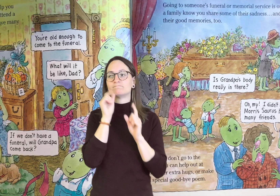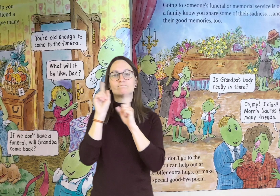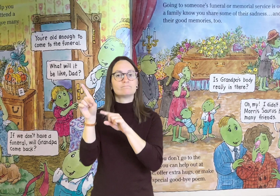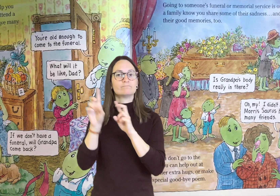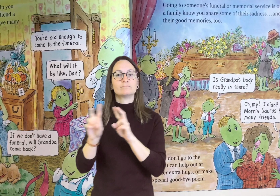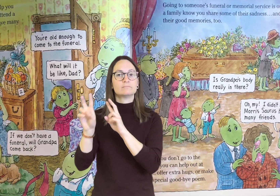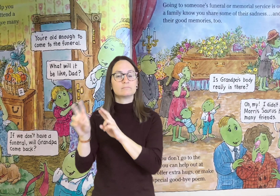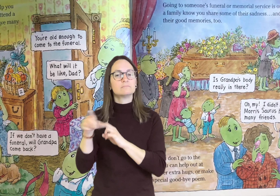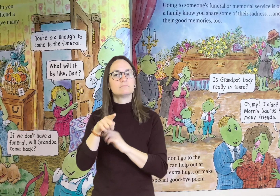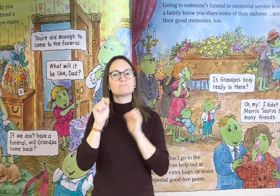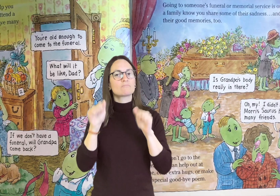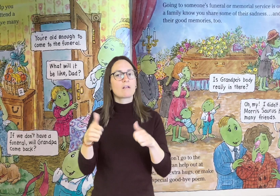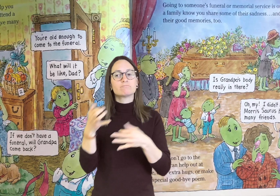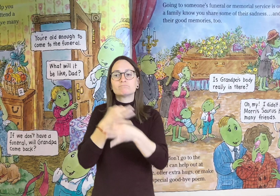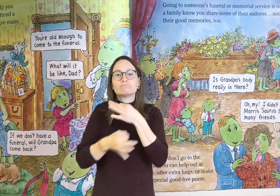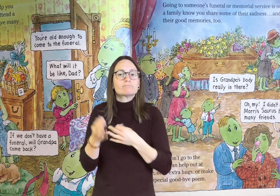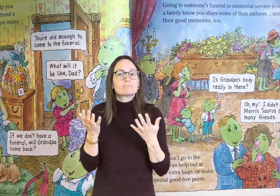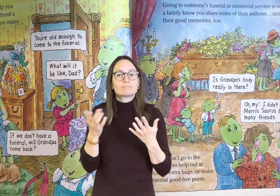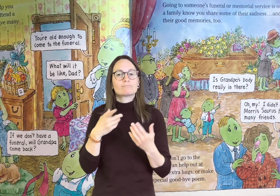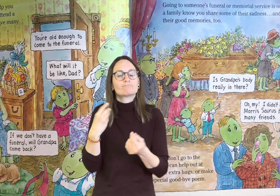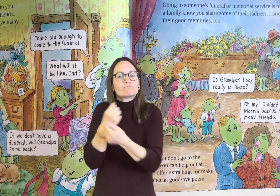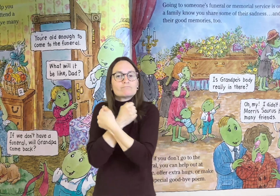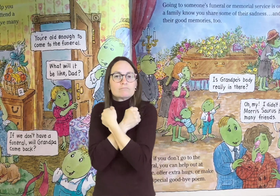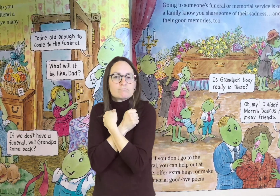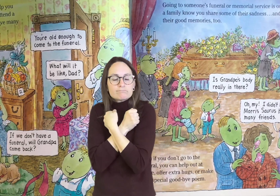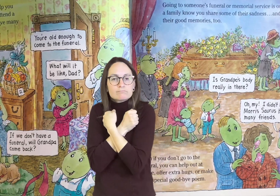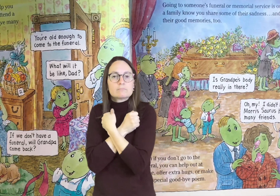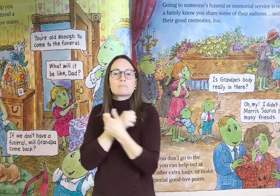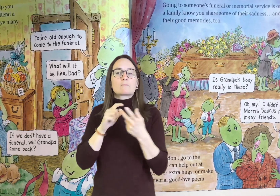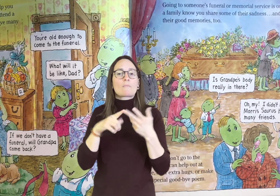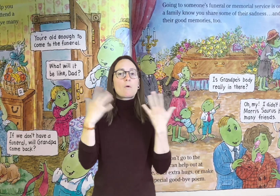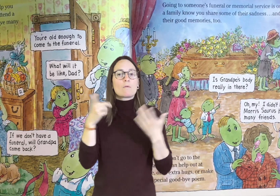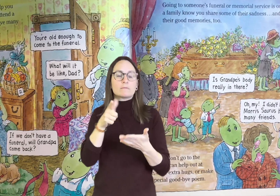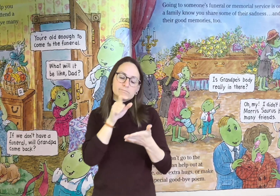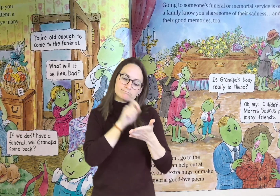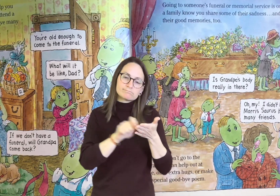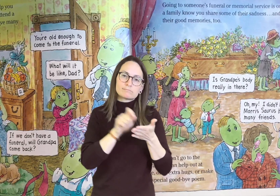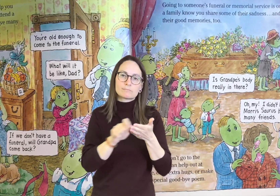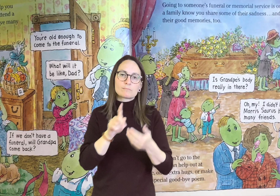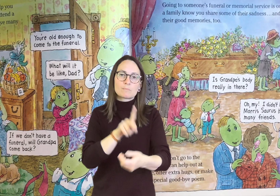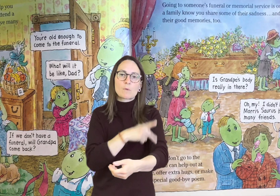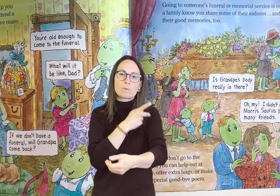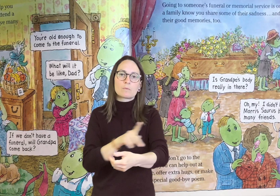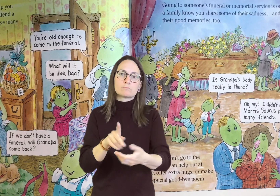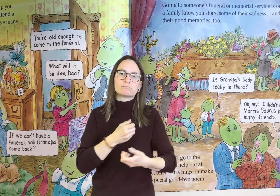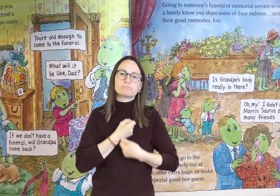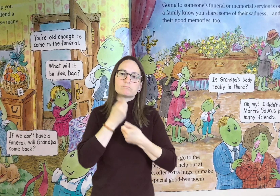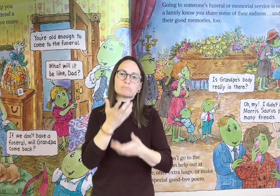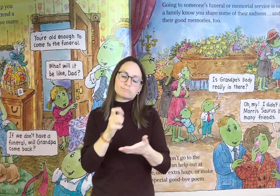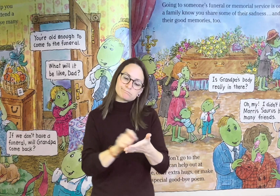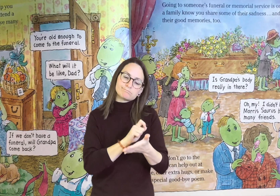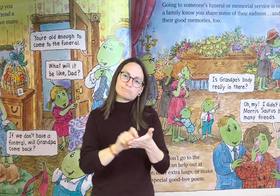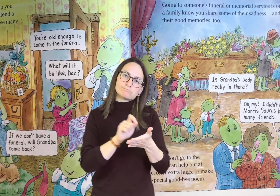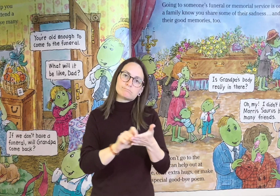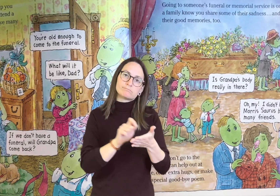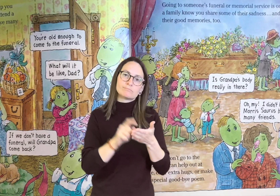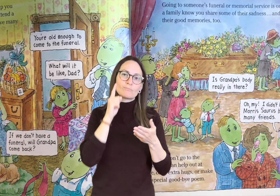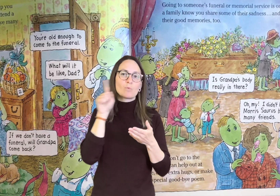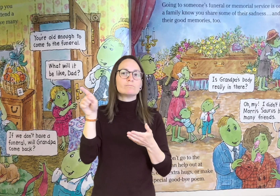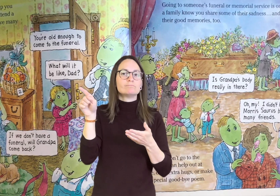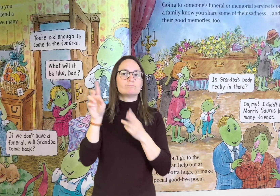Even if you don't go to the funeral, you can help out at home, offer extra hugs, or make up a special goodbye poem.